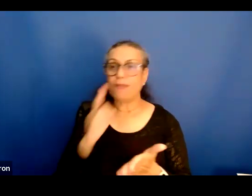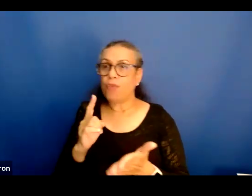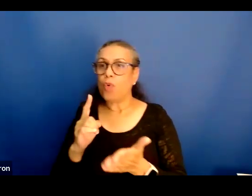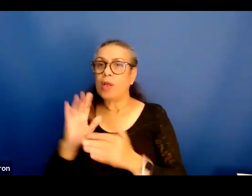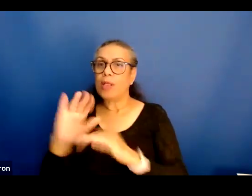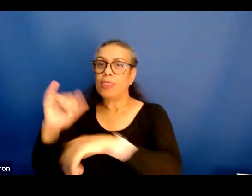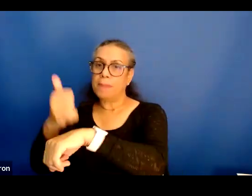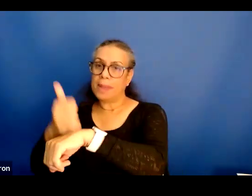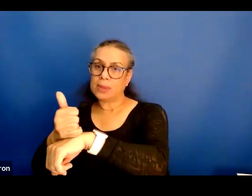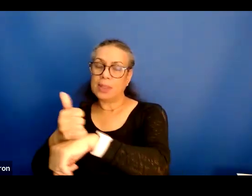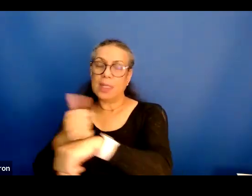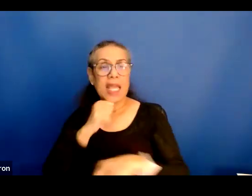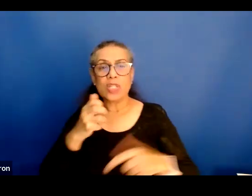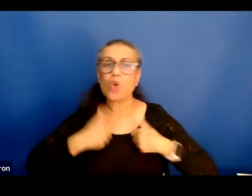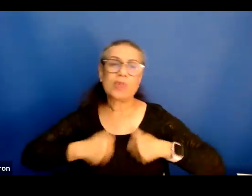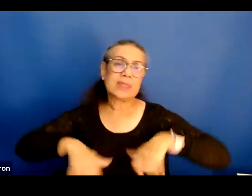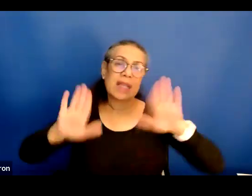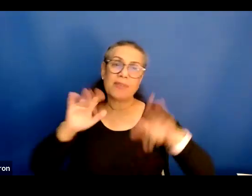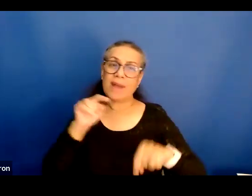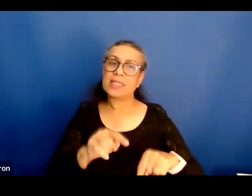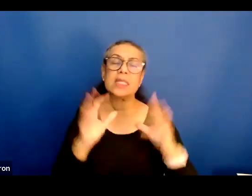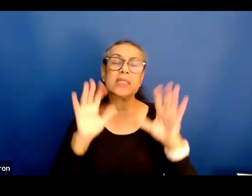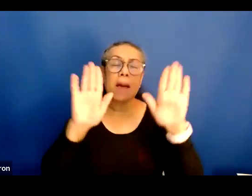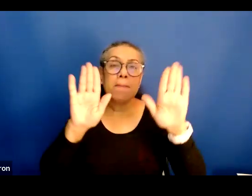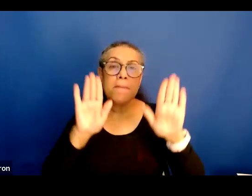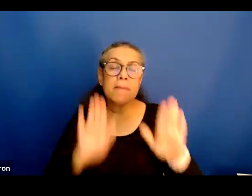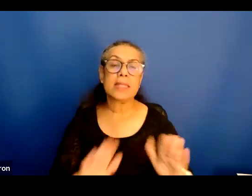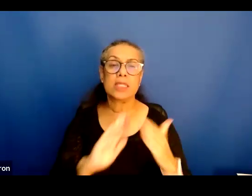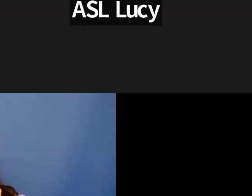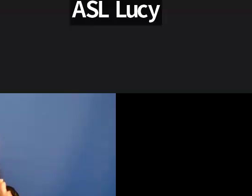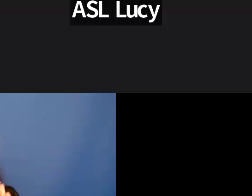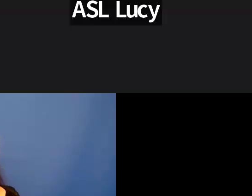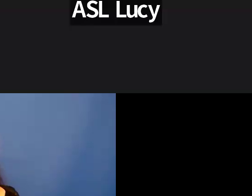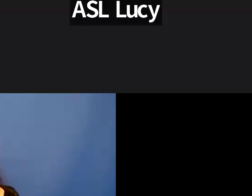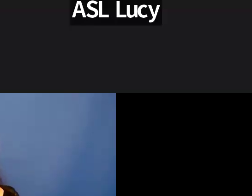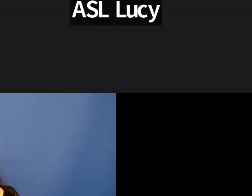without sacrificing this amazing community. Thank you. Thank you.